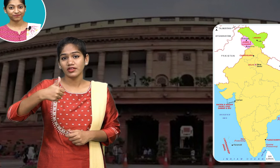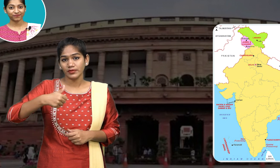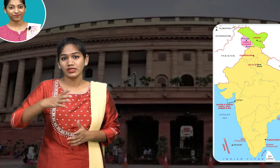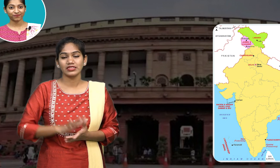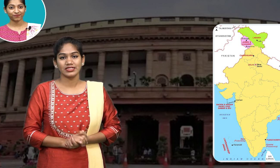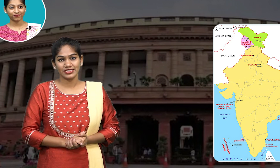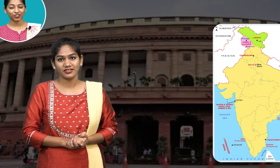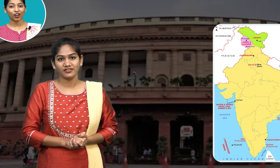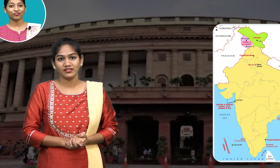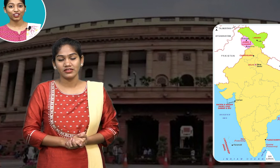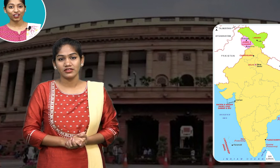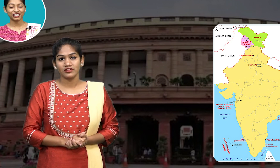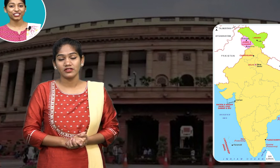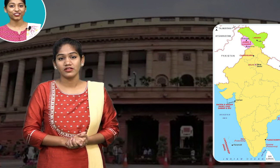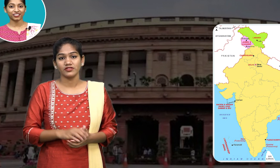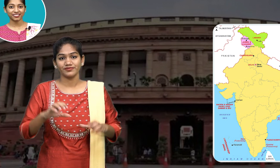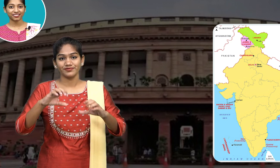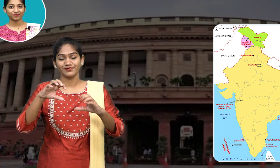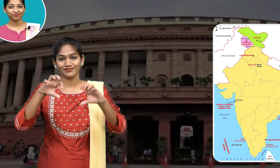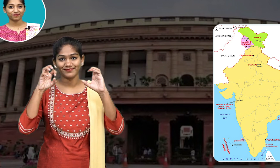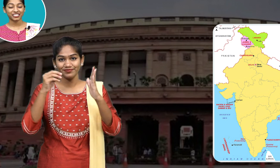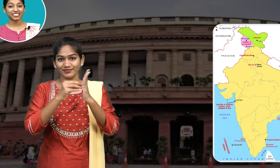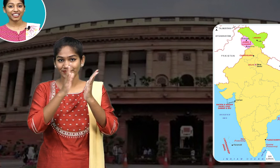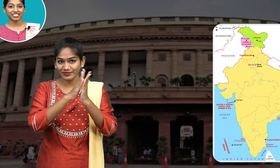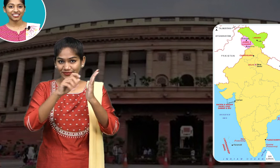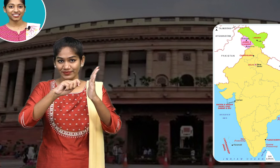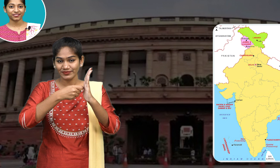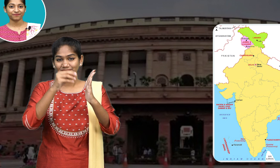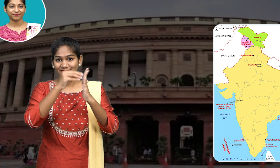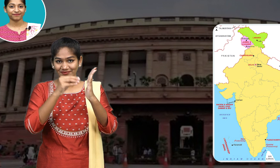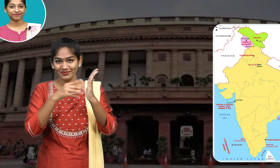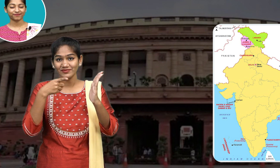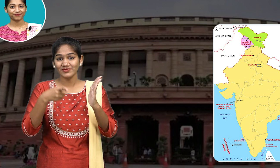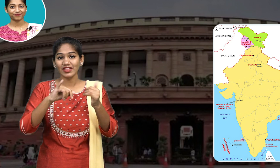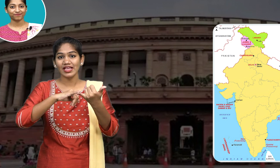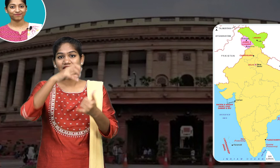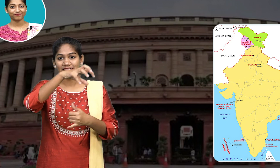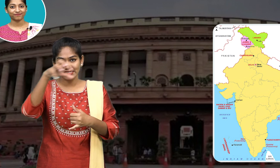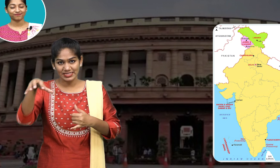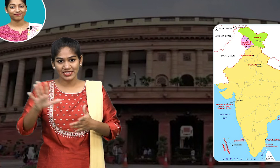representatives of the constituent states.